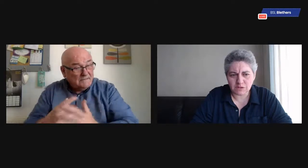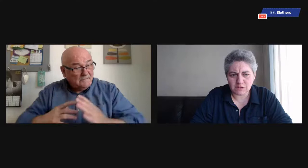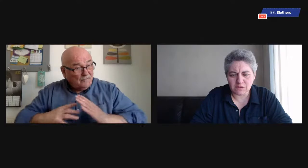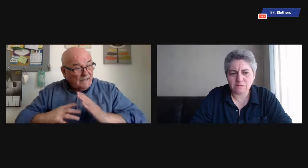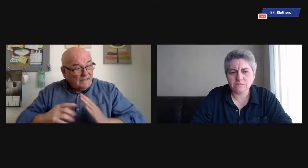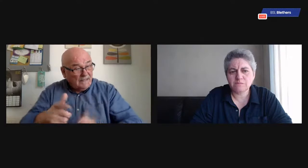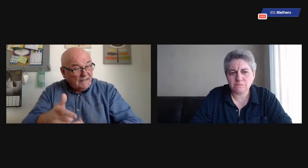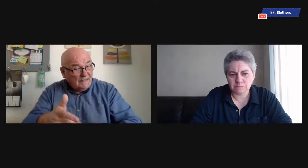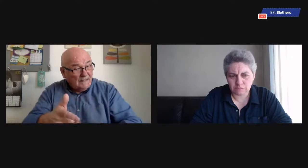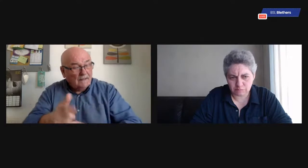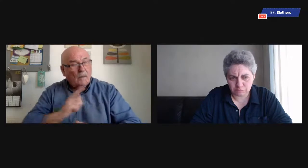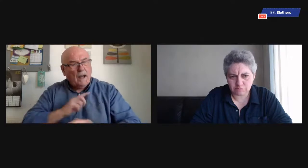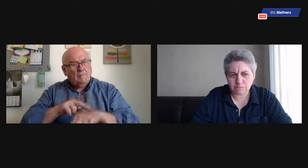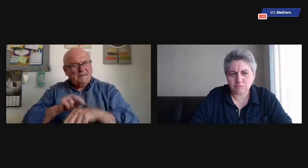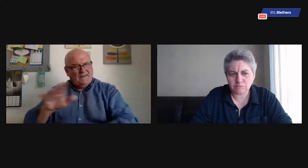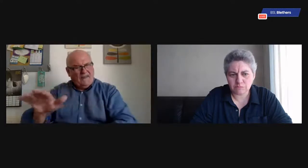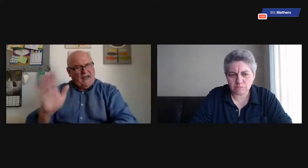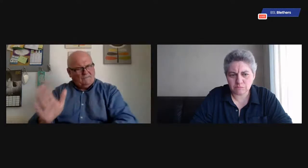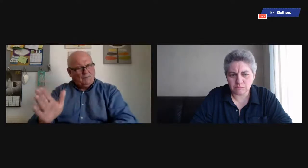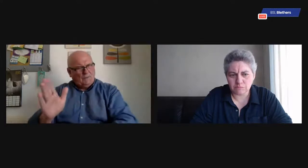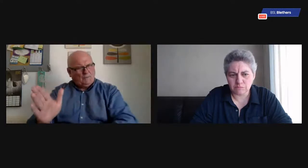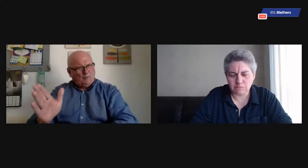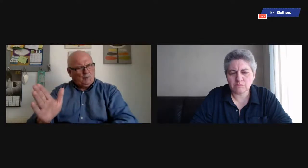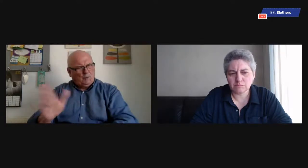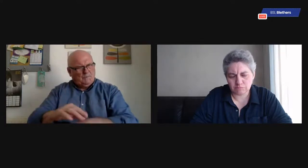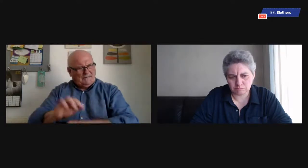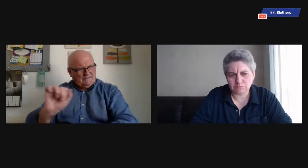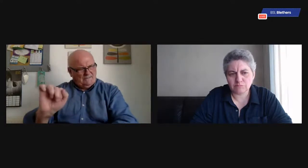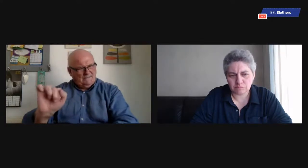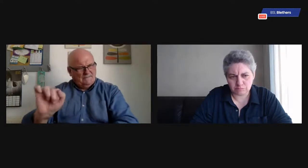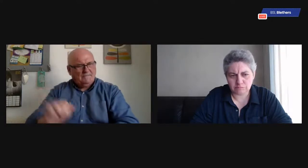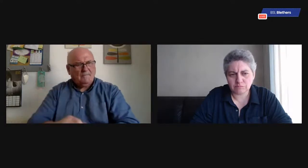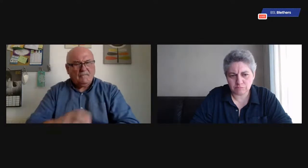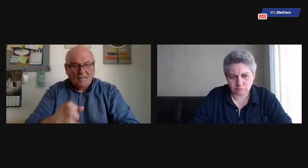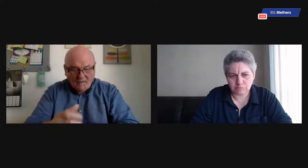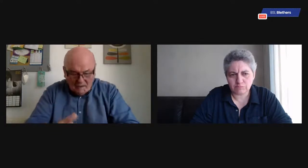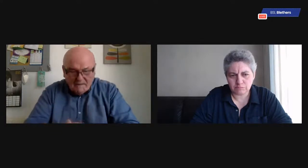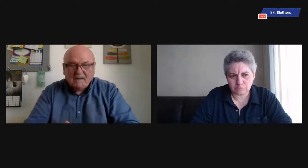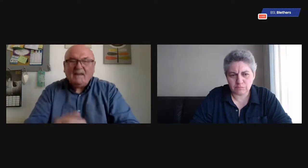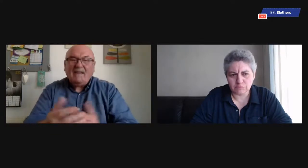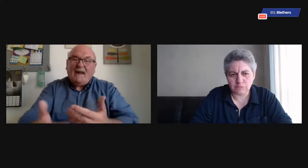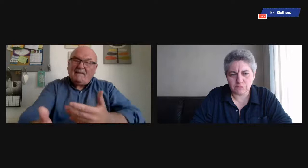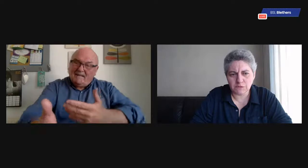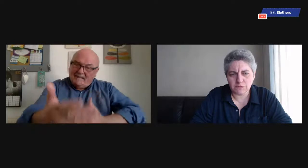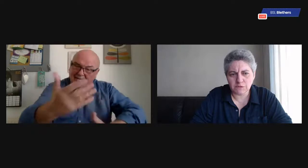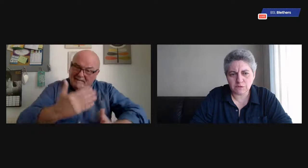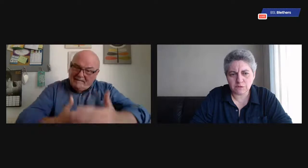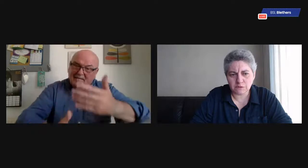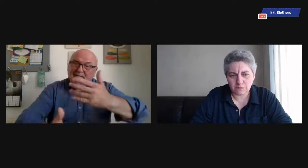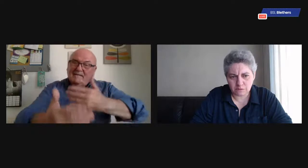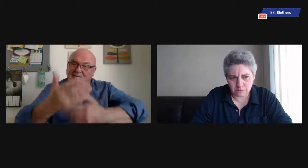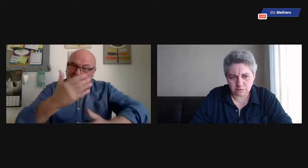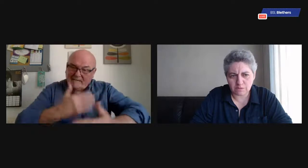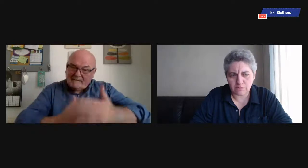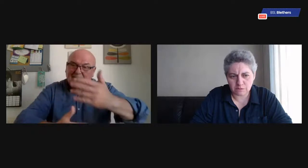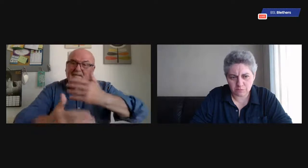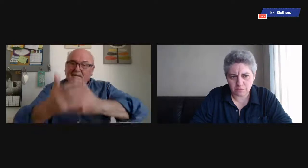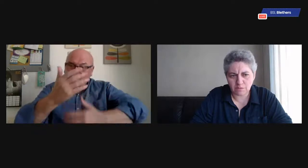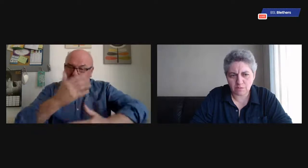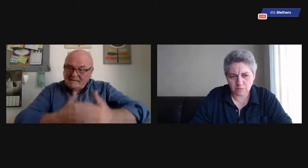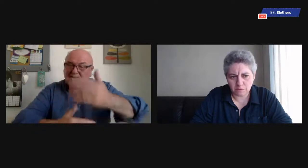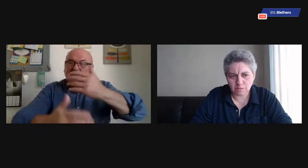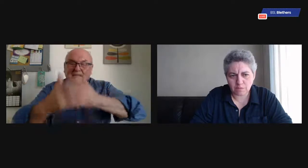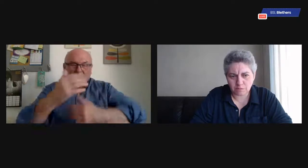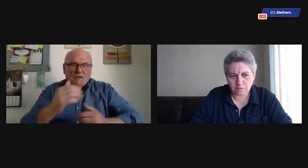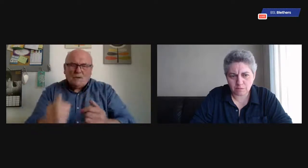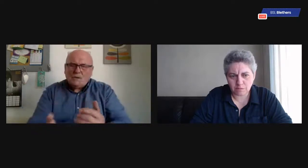general until they're ready to discuss the instance. Now, obviously, the police would be there as well when that's happening.